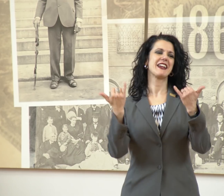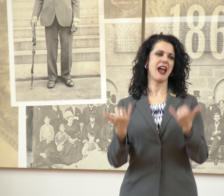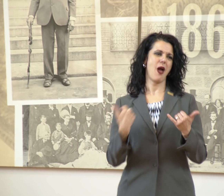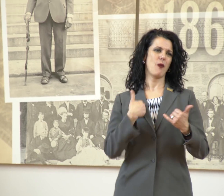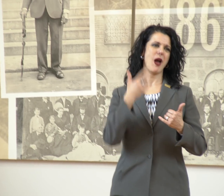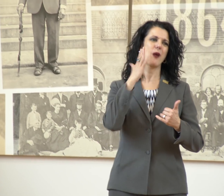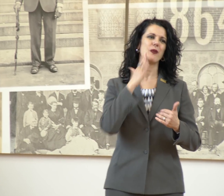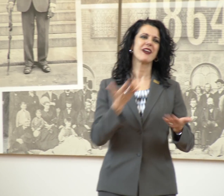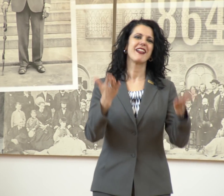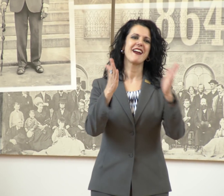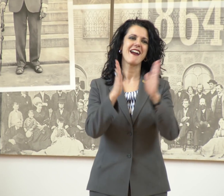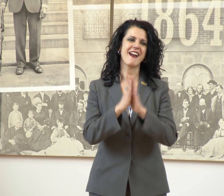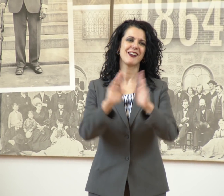Thank you, DJ.